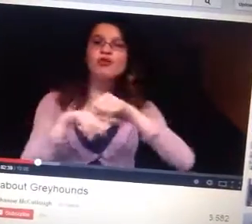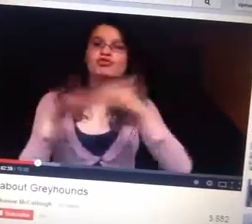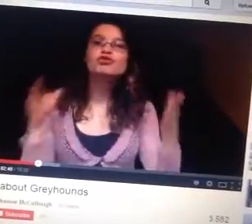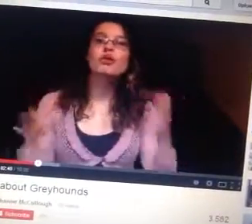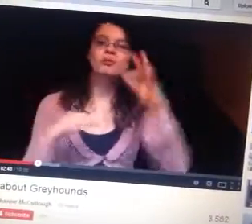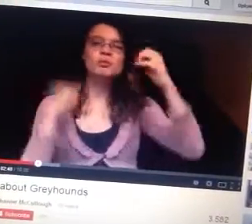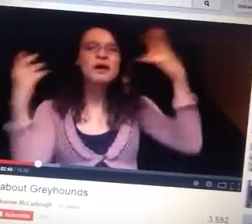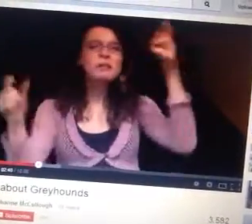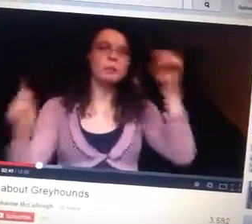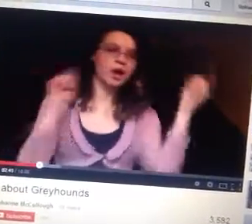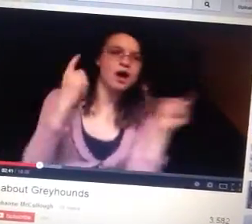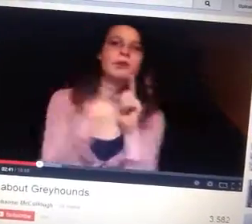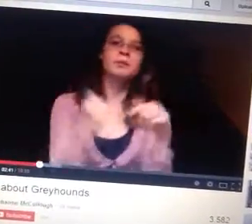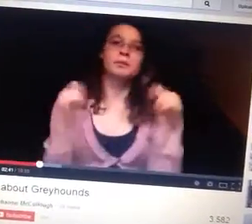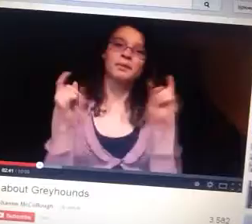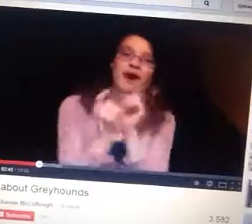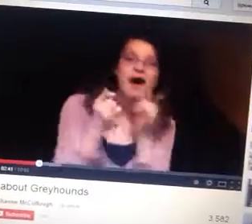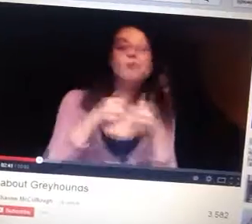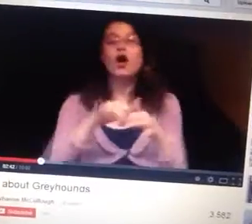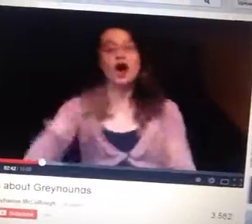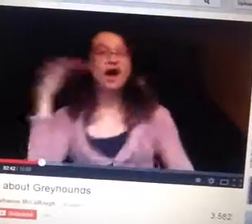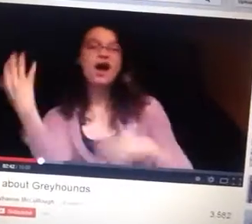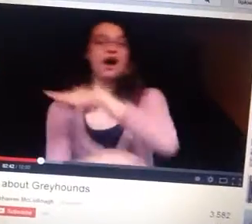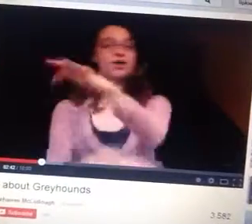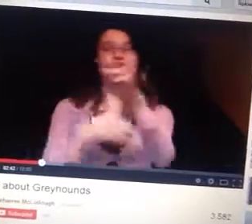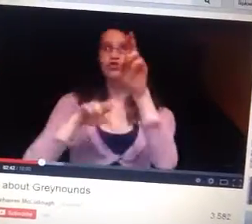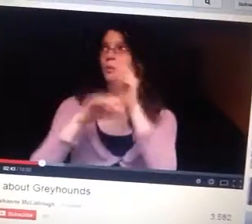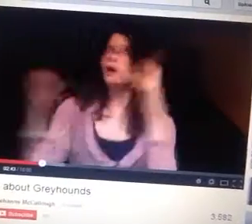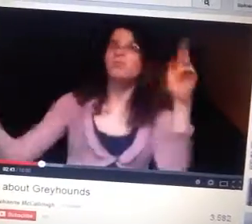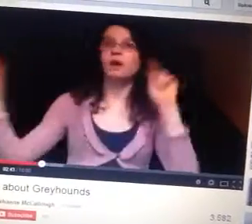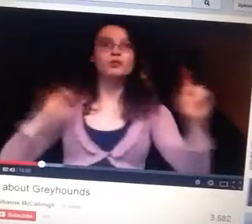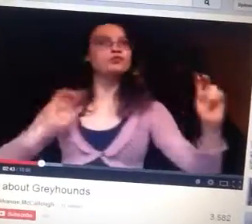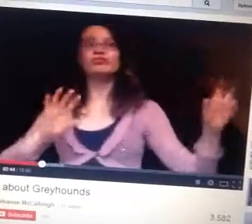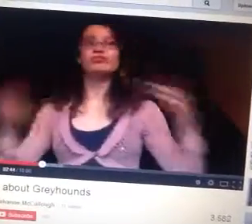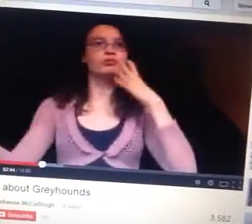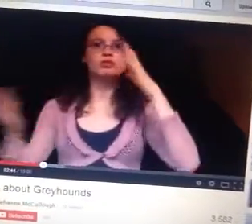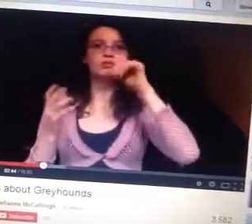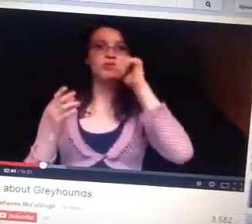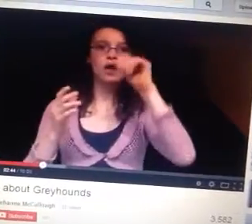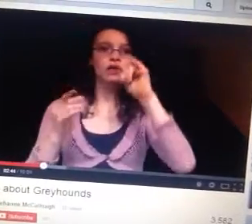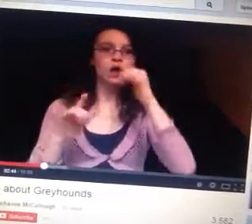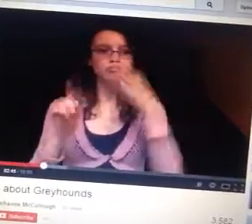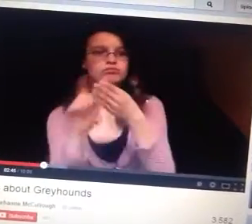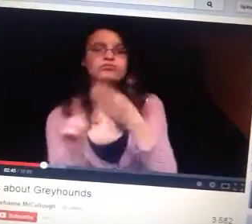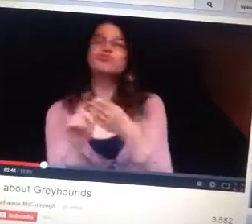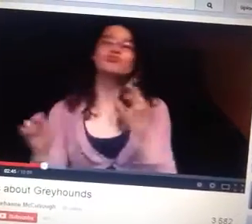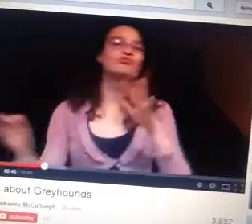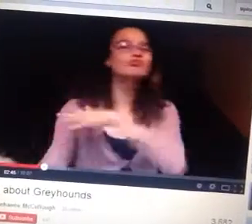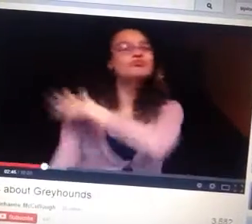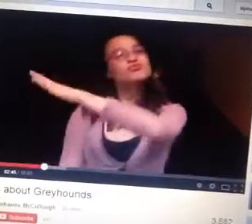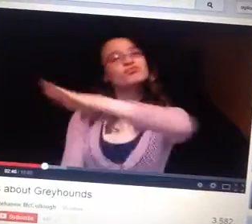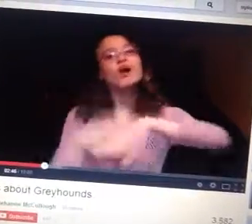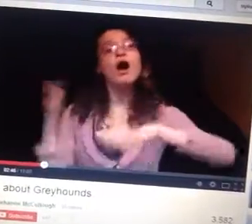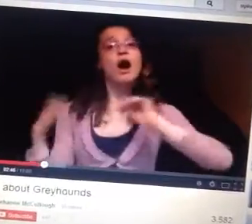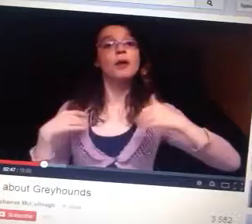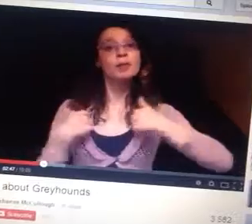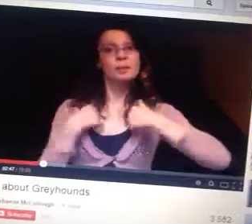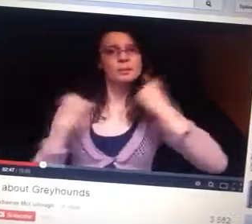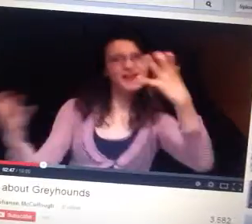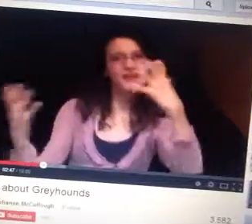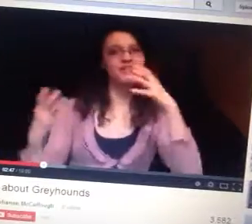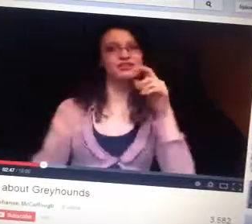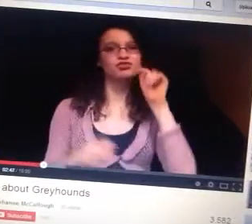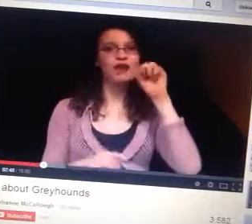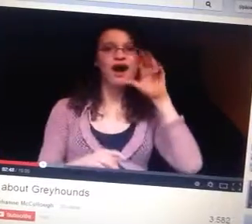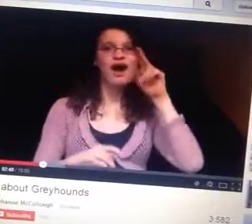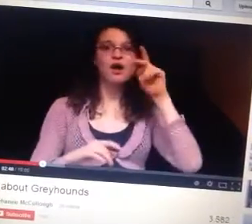at the racetrack, they had different trainers and different people coming up to meet them and present them with awards, and